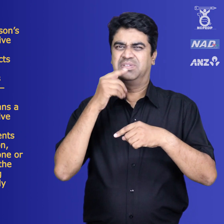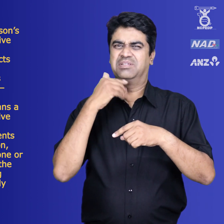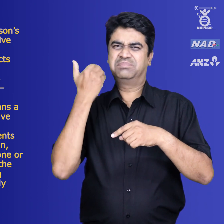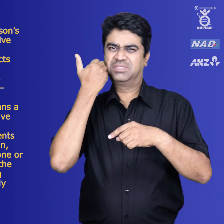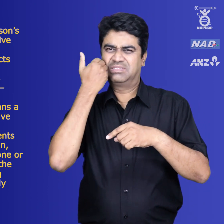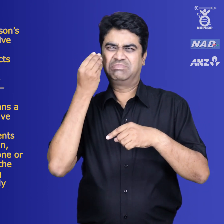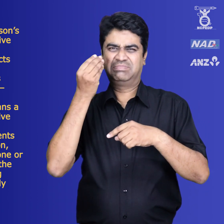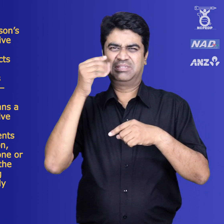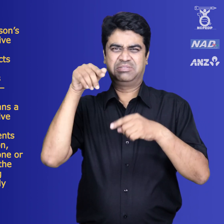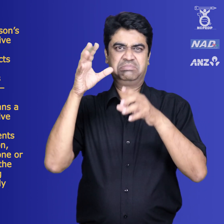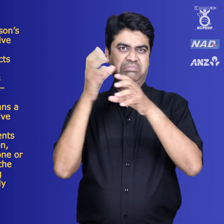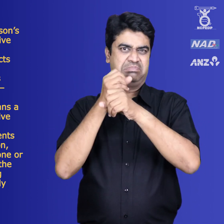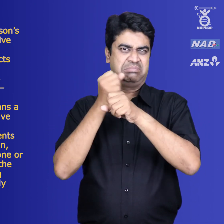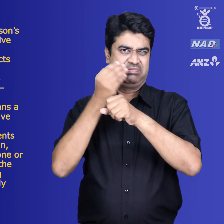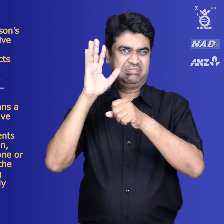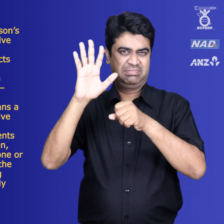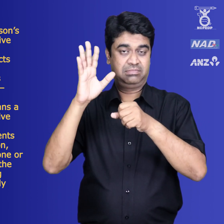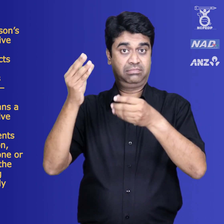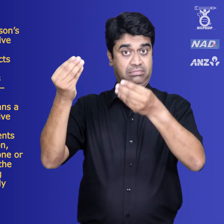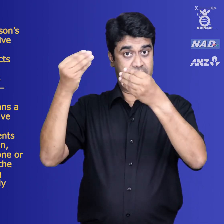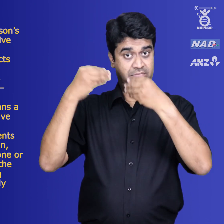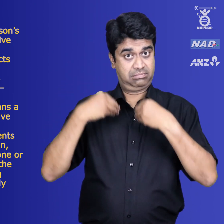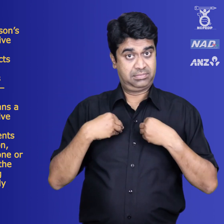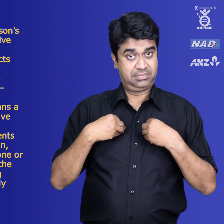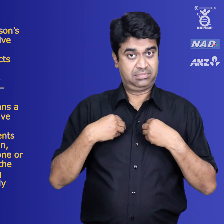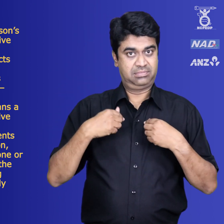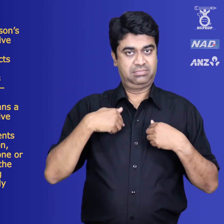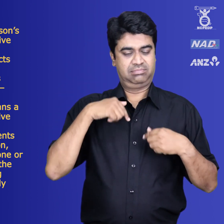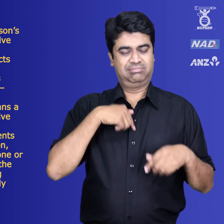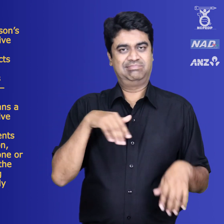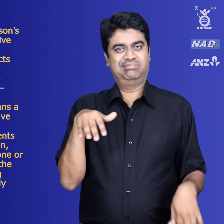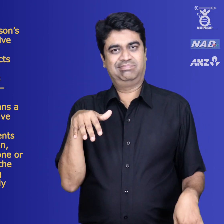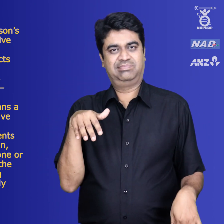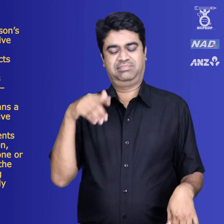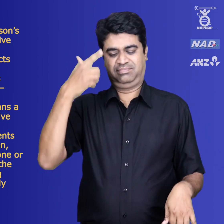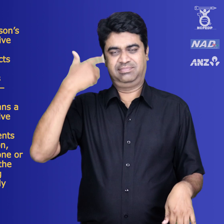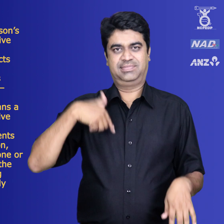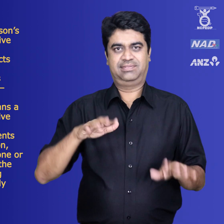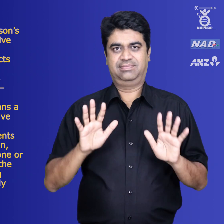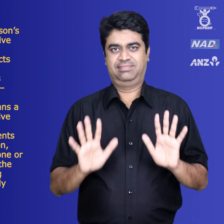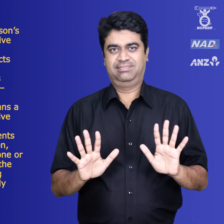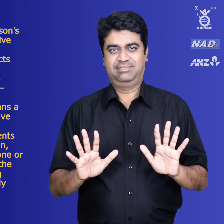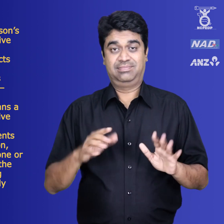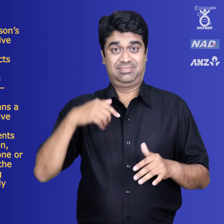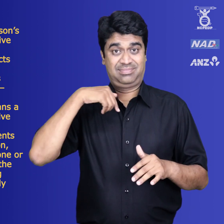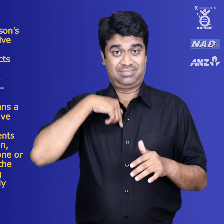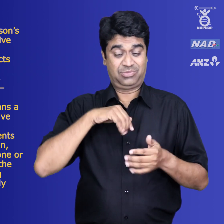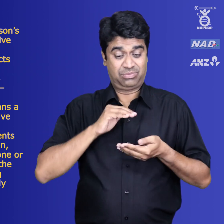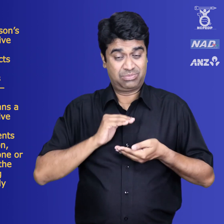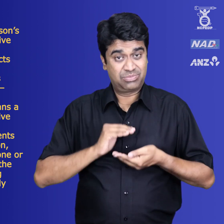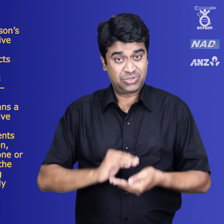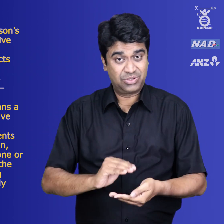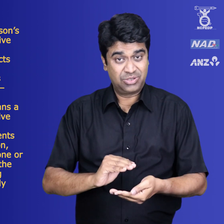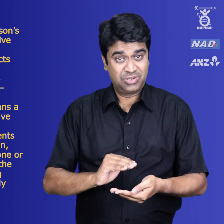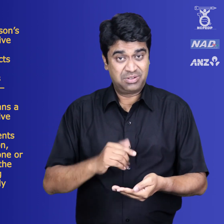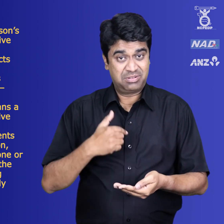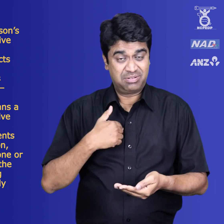condition affecting body movements and muscle coordination caused by damage to